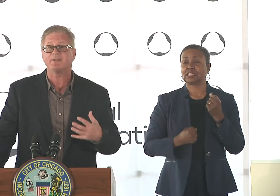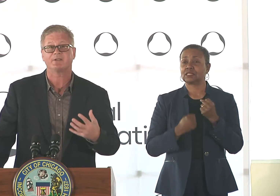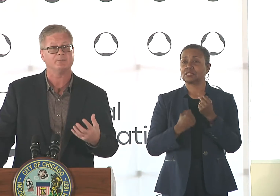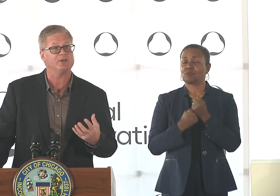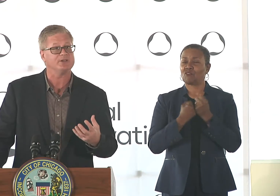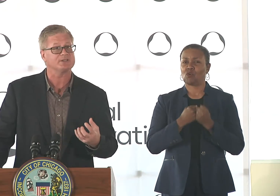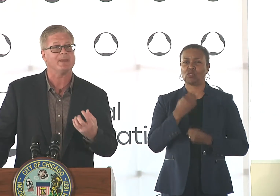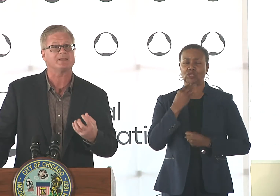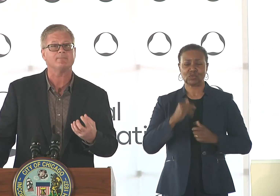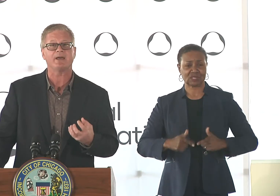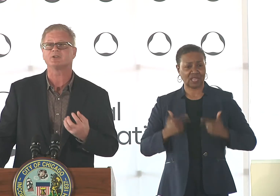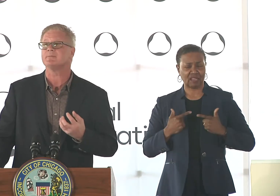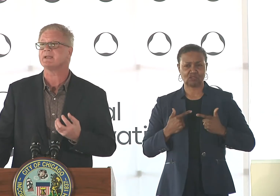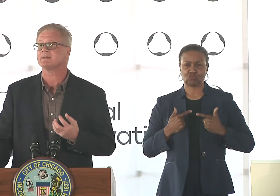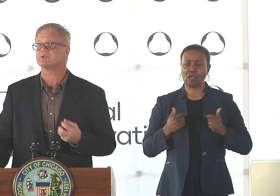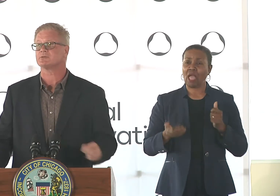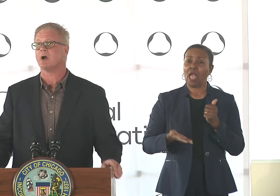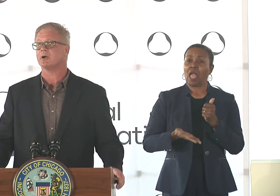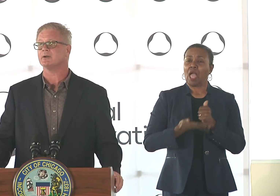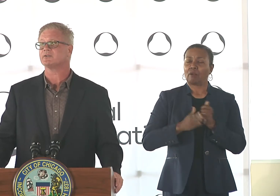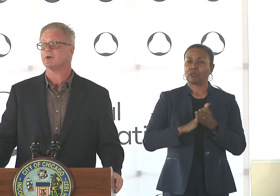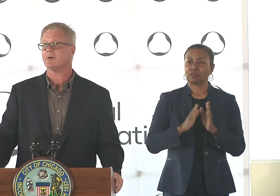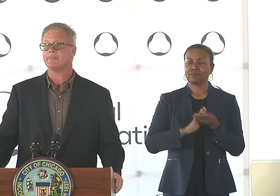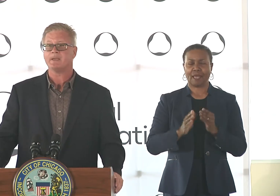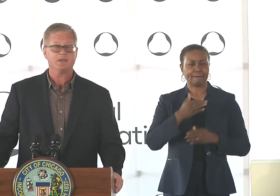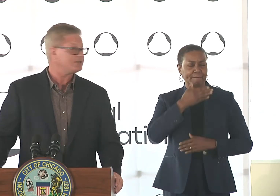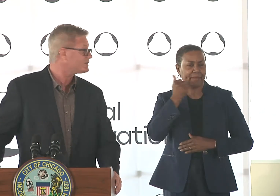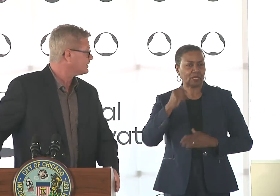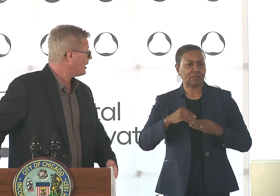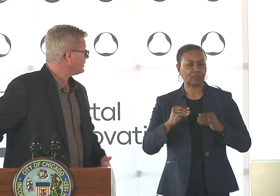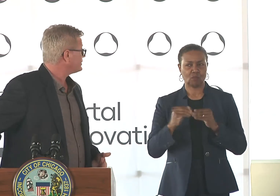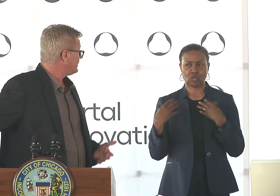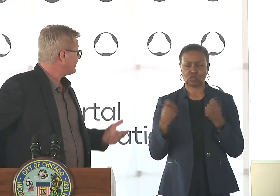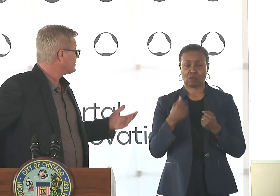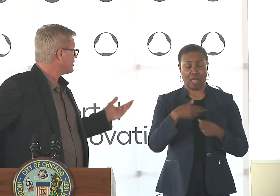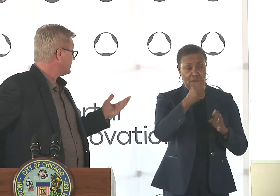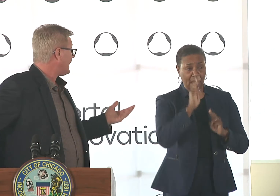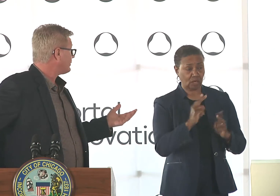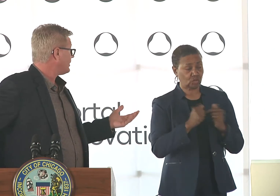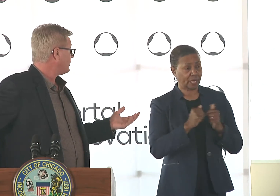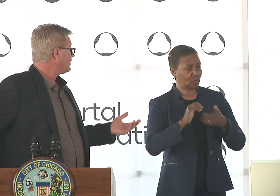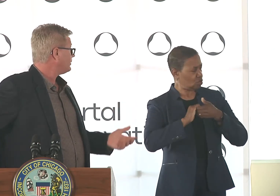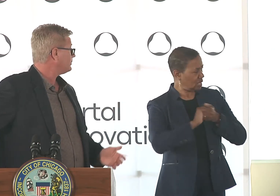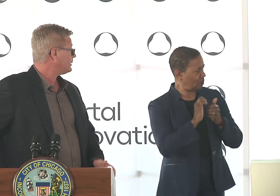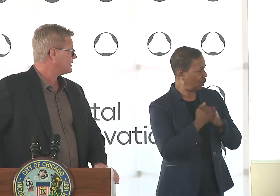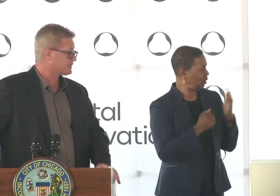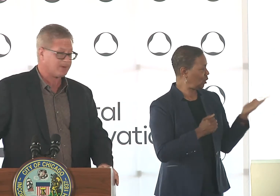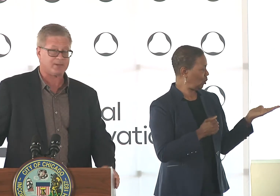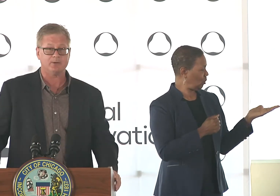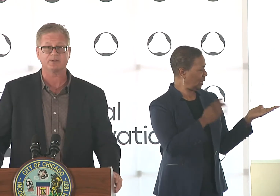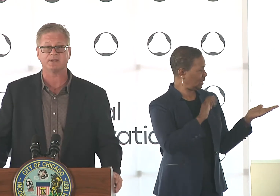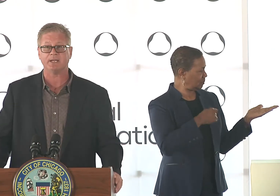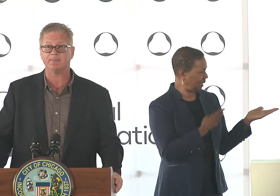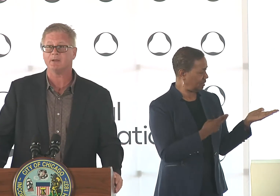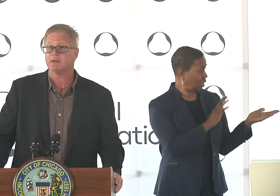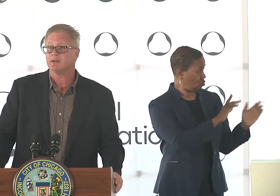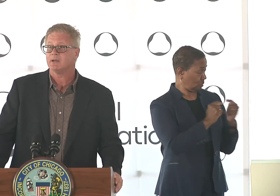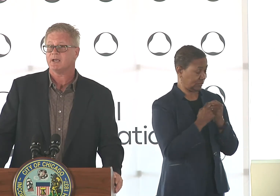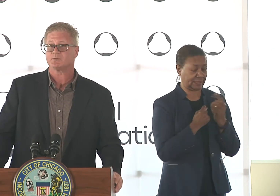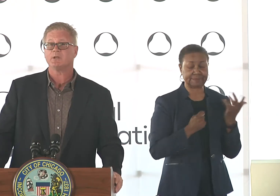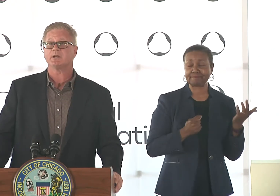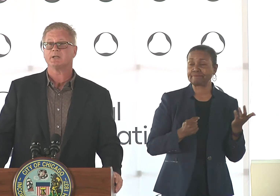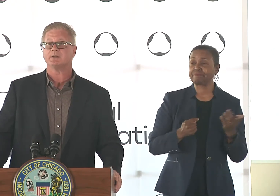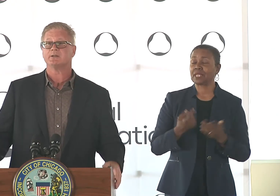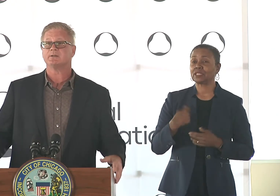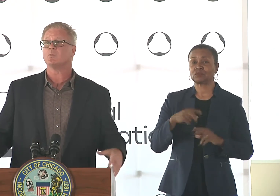to uplift communities, to make them better, to make them stronger. And so it's just an honor to be able to collaborate with you, Elizabeth, and your team